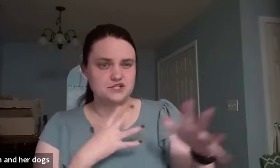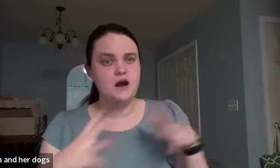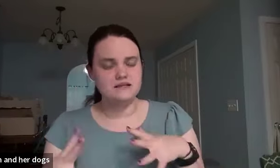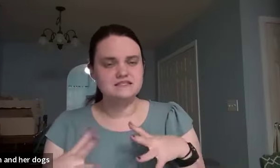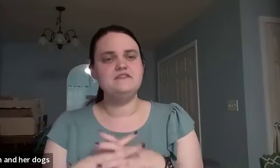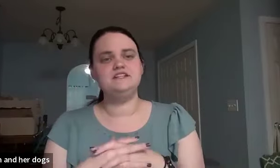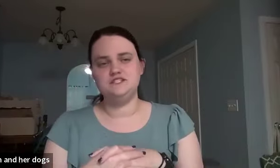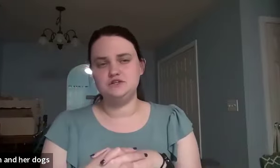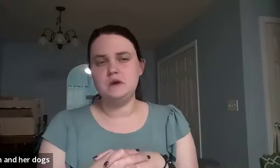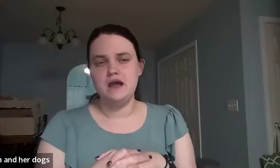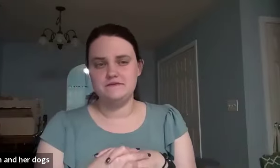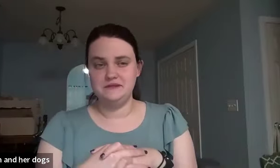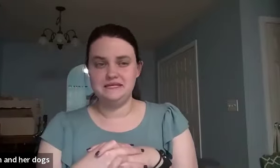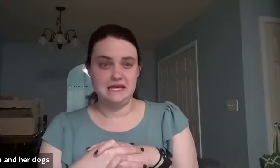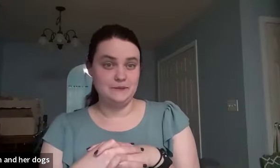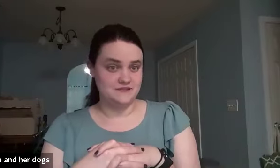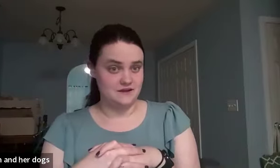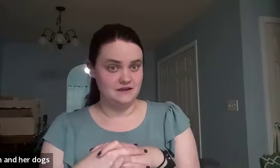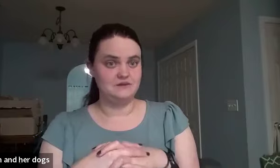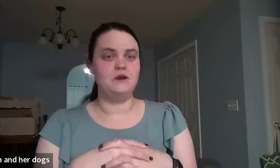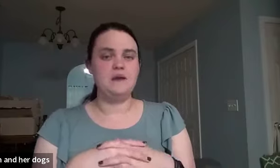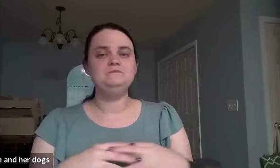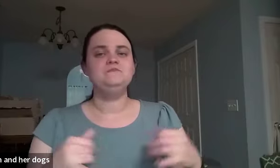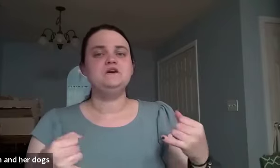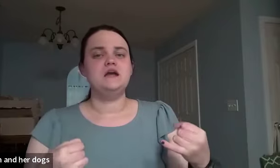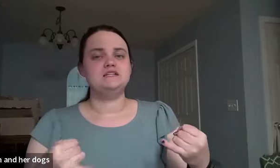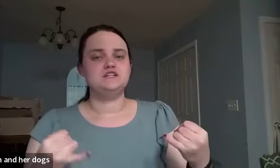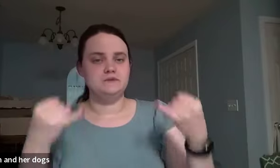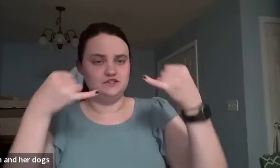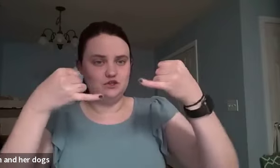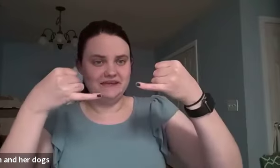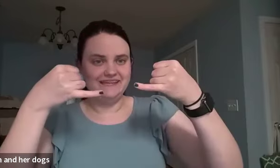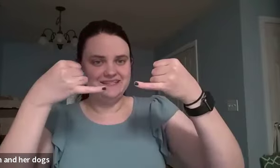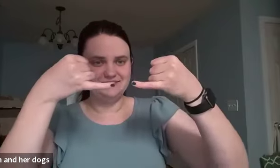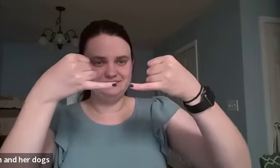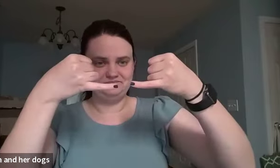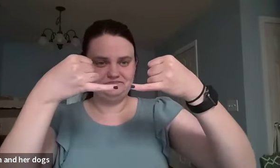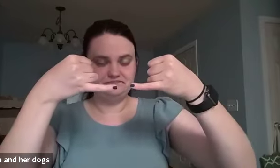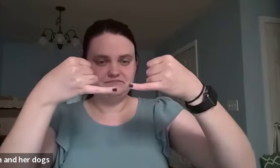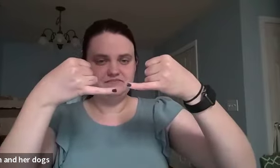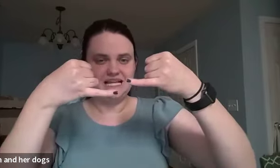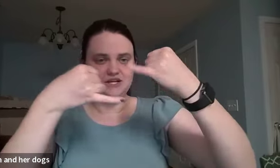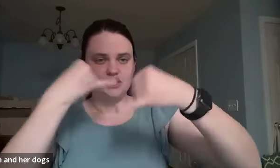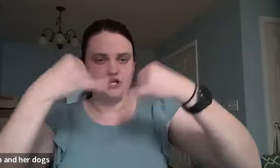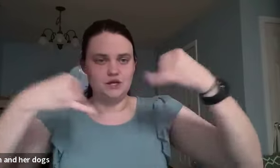slash pasta. They do have the same sign. Okay. And it's going to be 2 pinkies, and you're going to